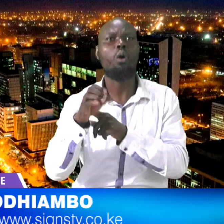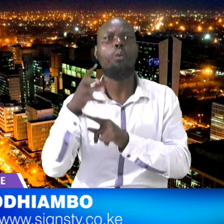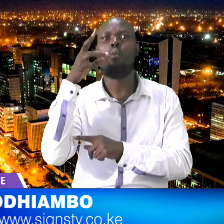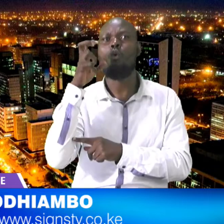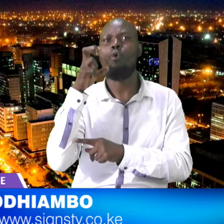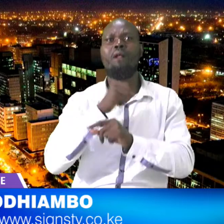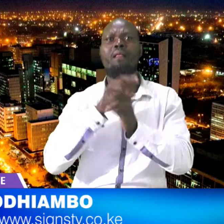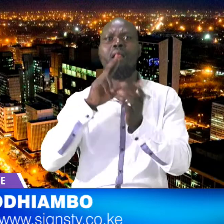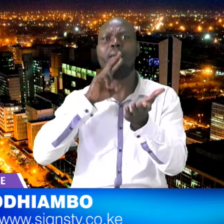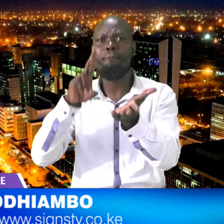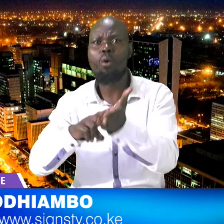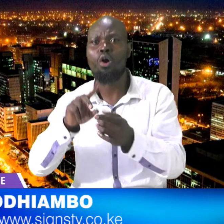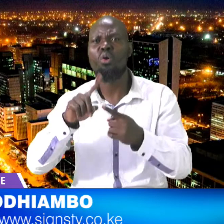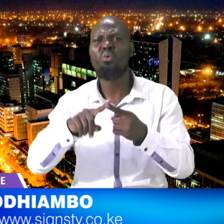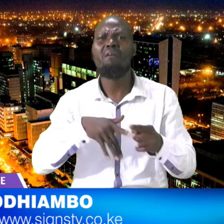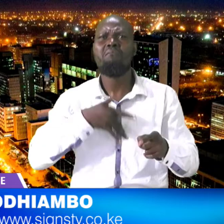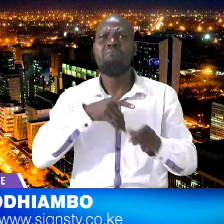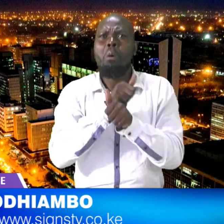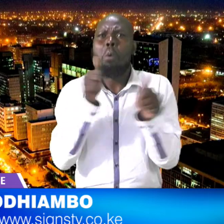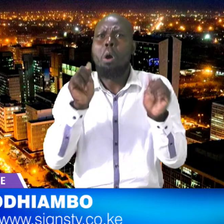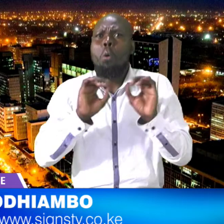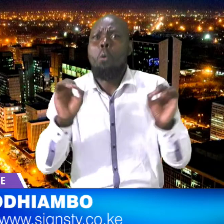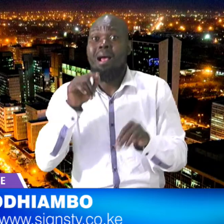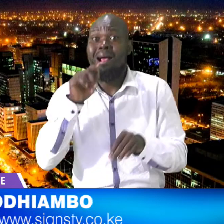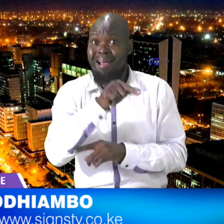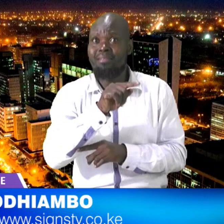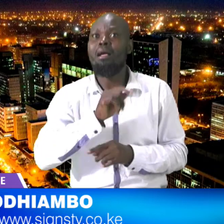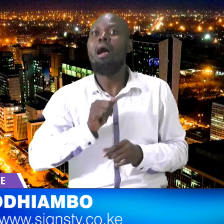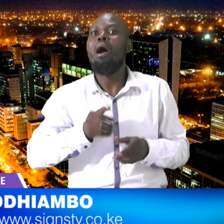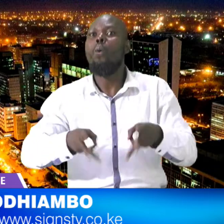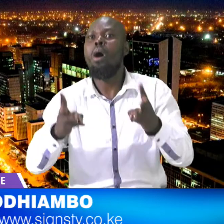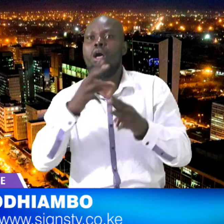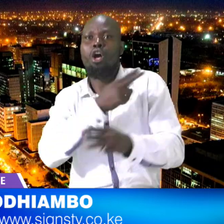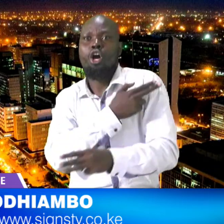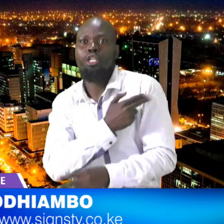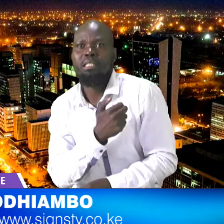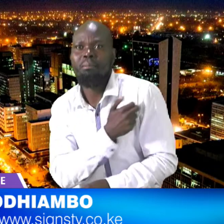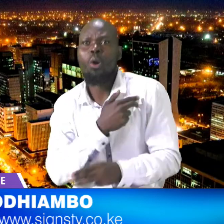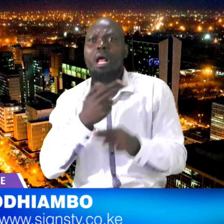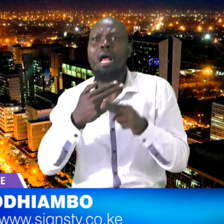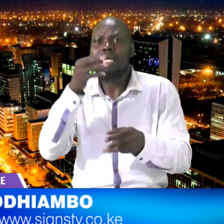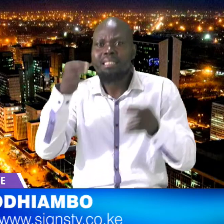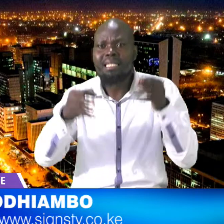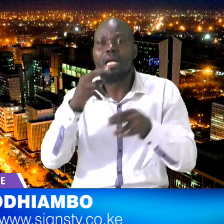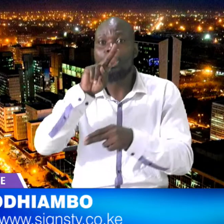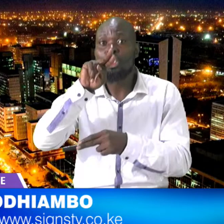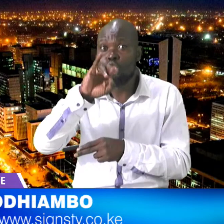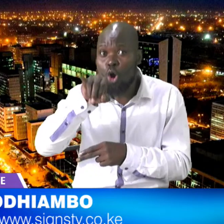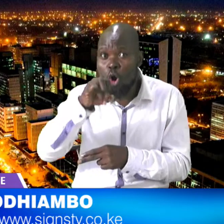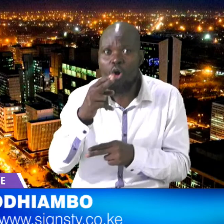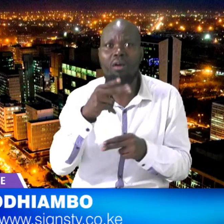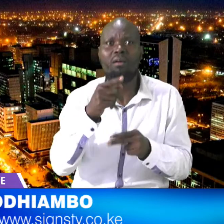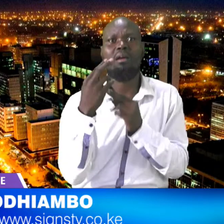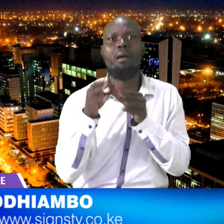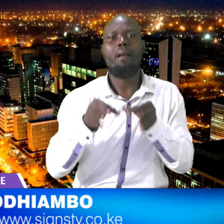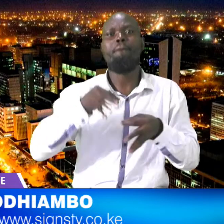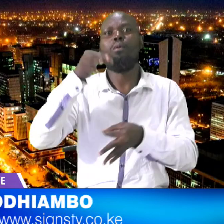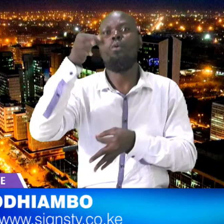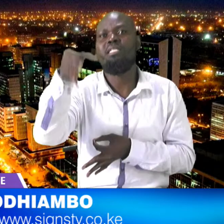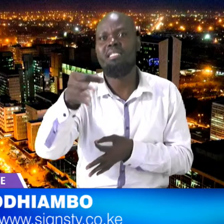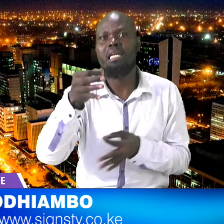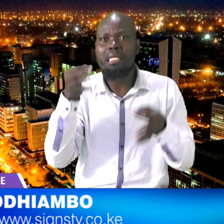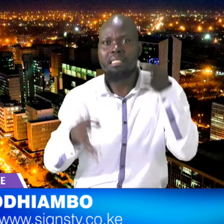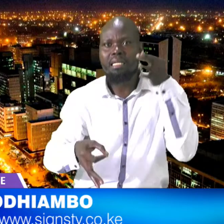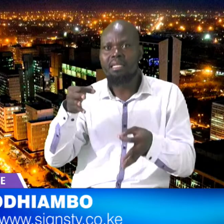while the second accused, journalist Jackie Maribe, was reported to be unwell and on her way to the hospital.